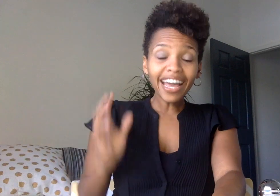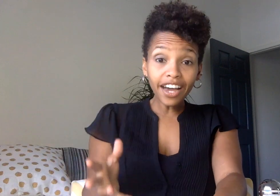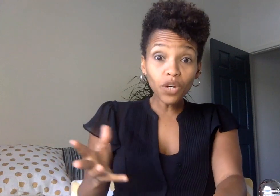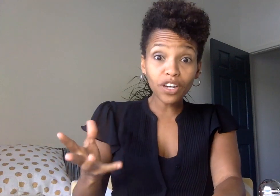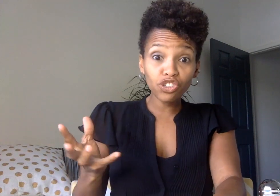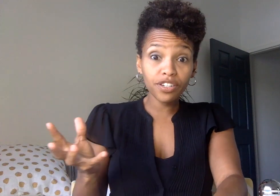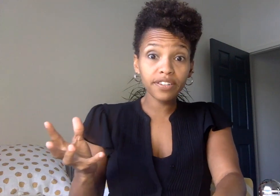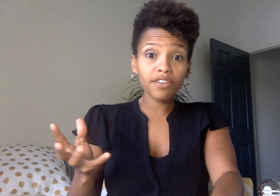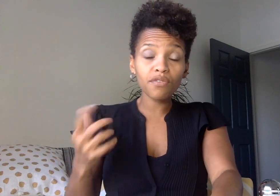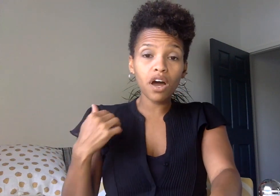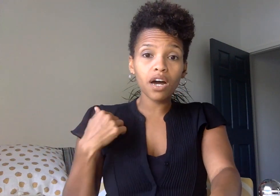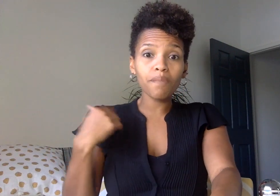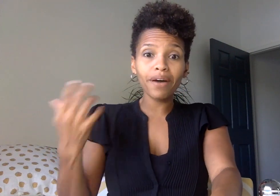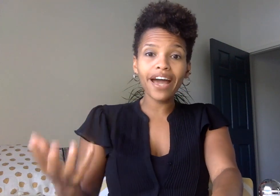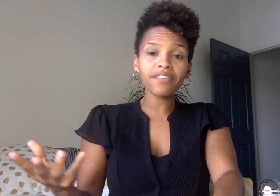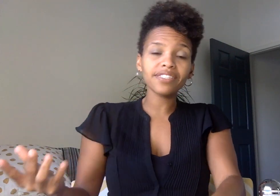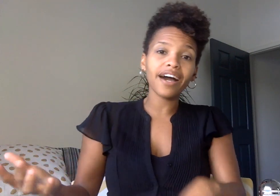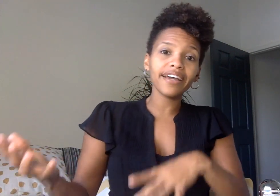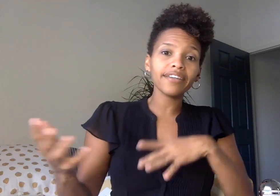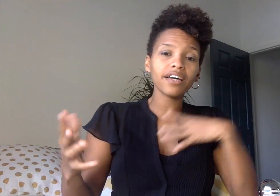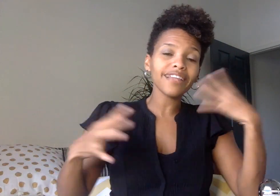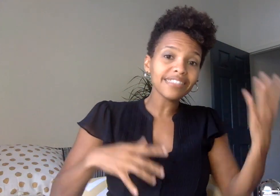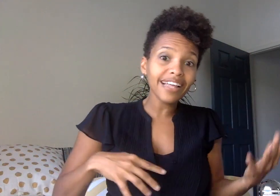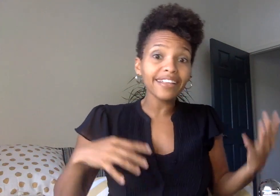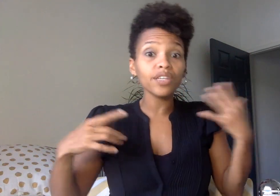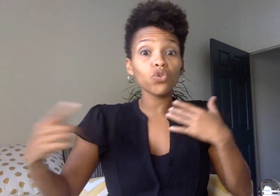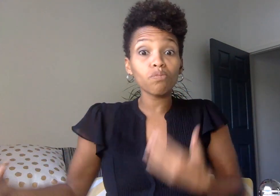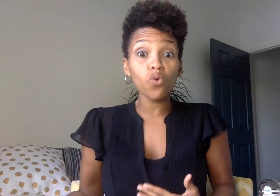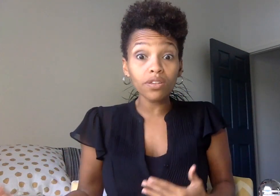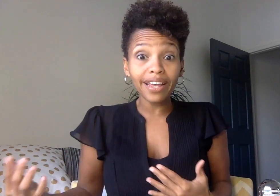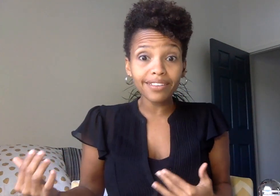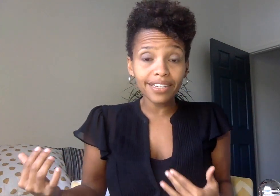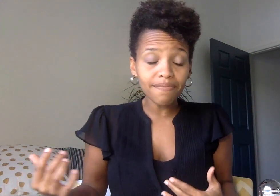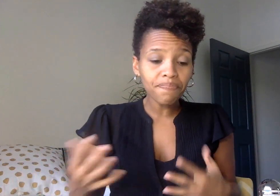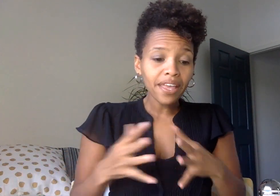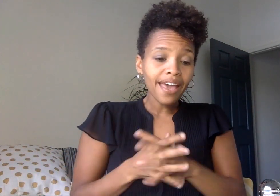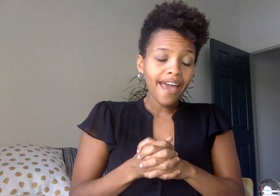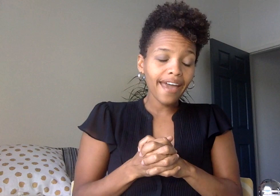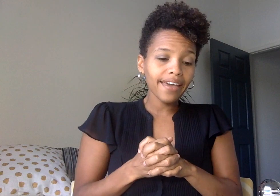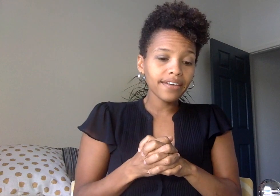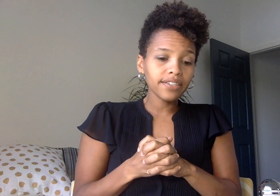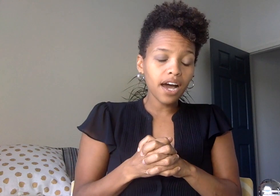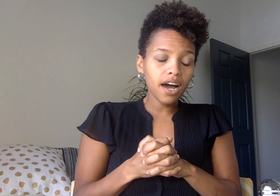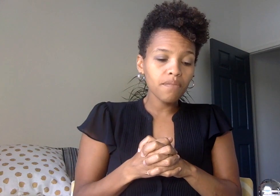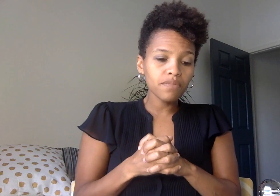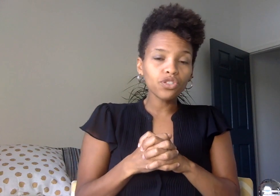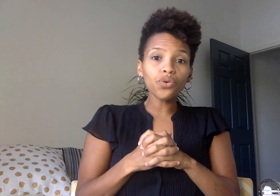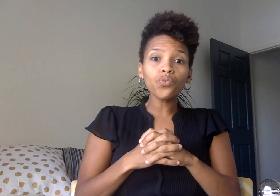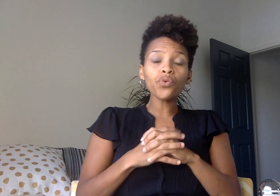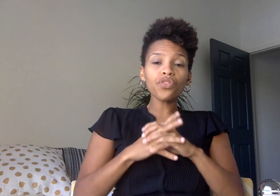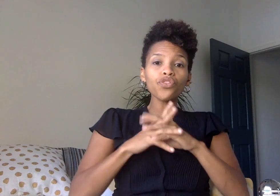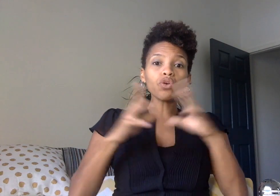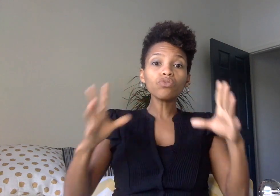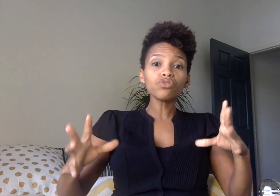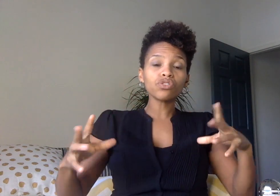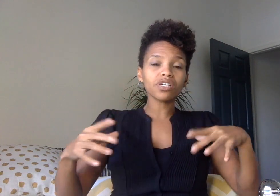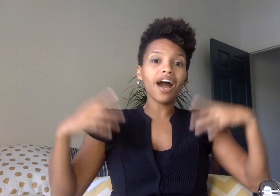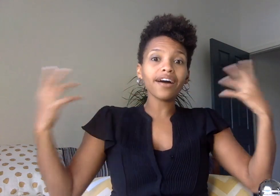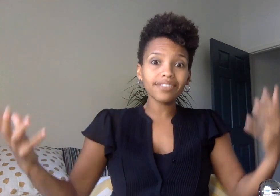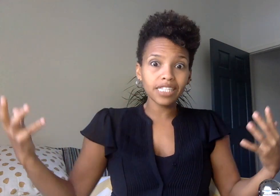I got a question about how to sign a less likely or more likely. And so those concepts